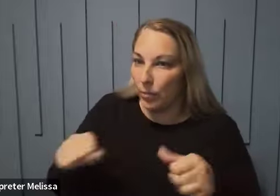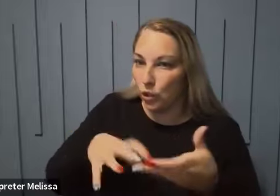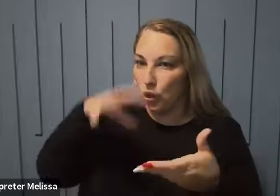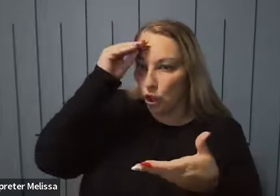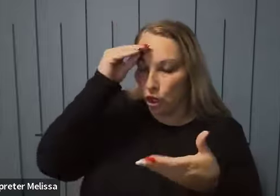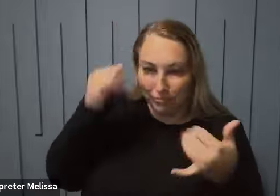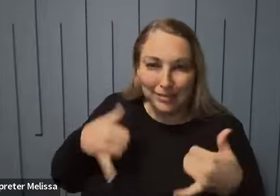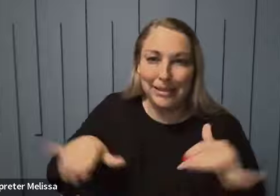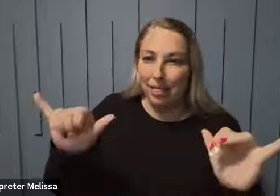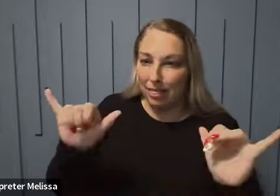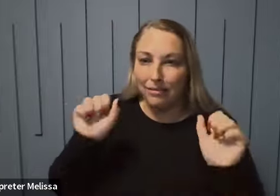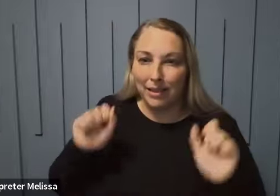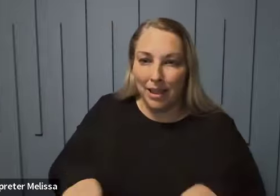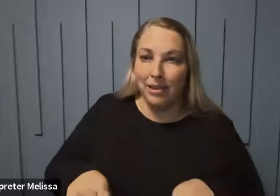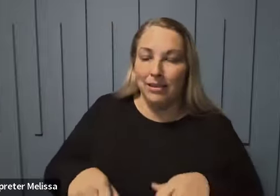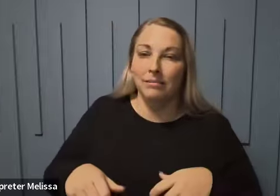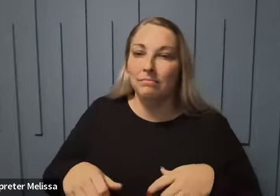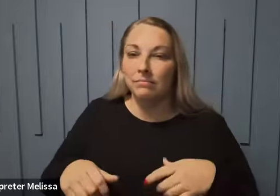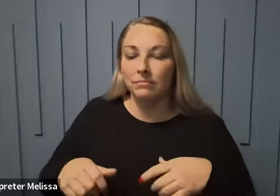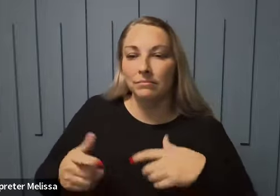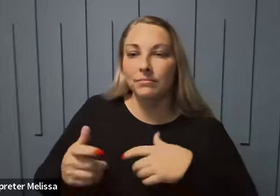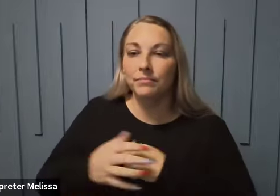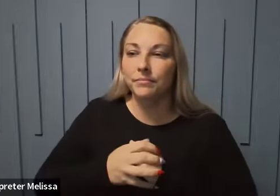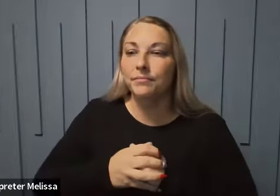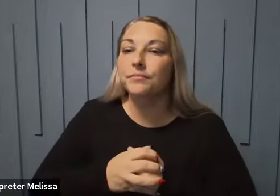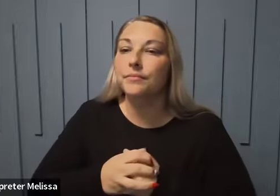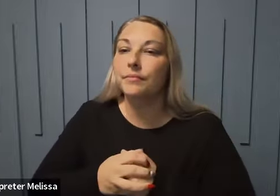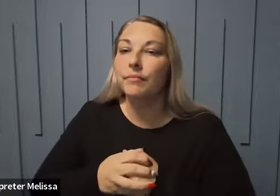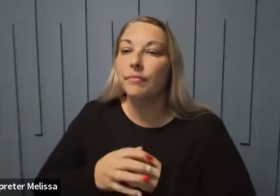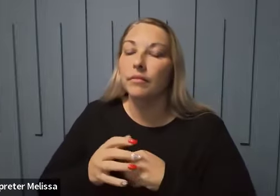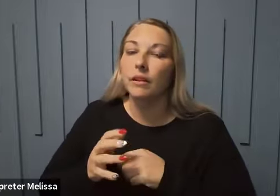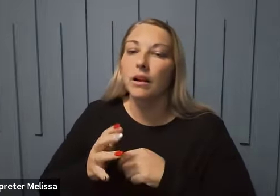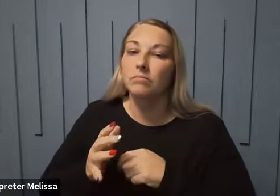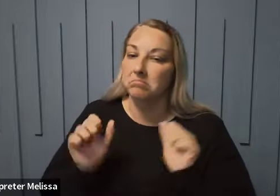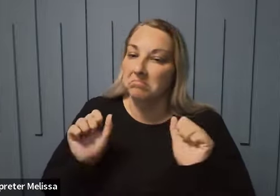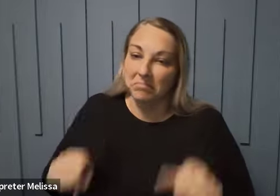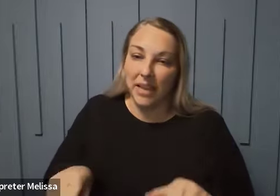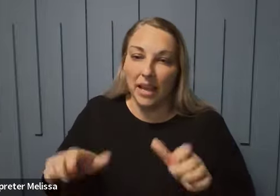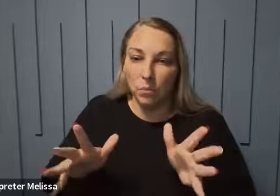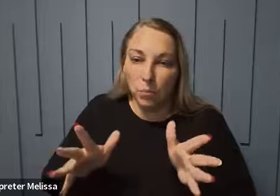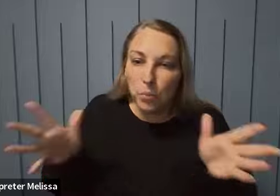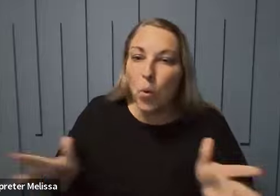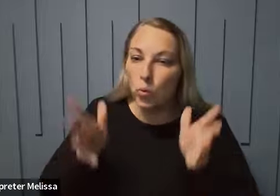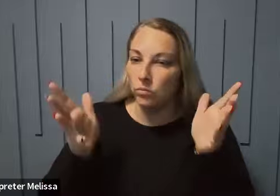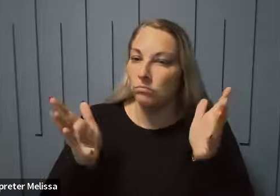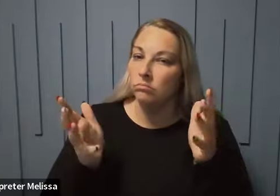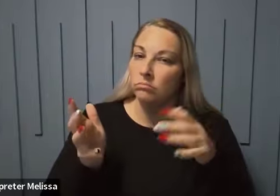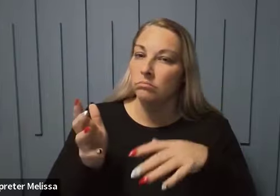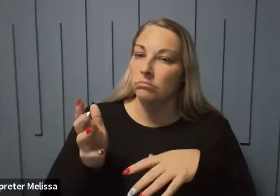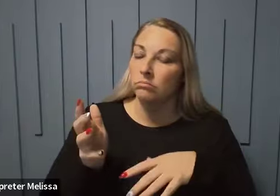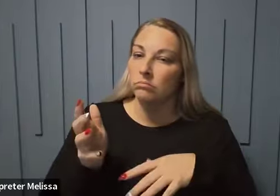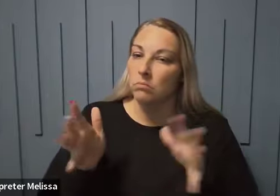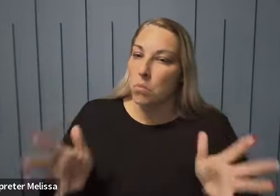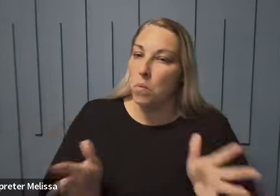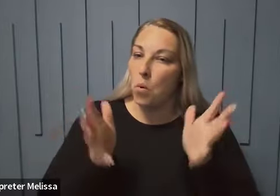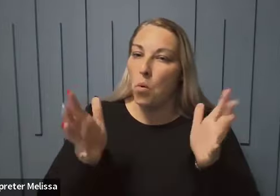effectively as he can, given his other limitations. So it can promote the skills that are necessary for students who